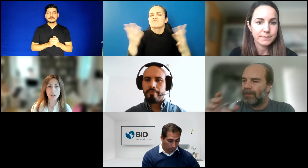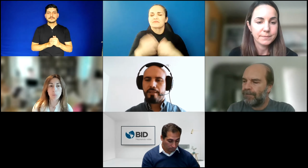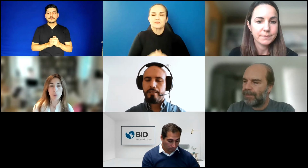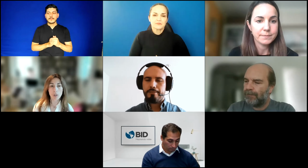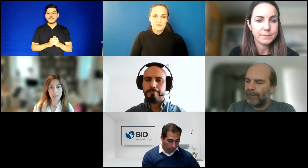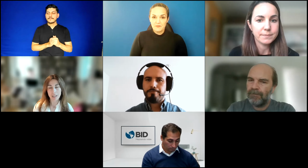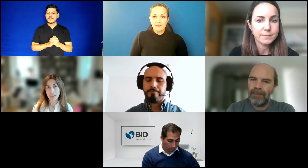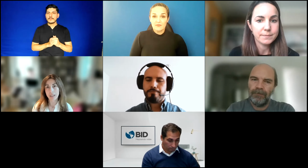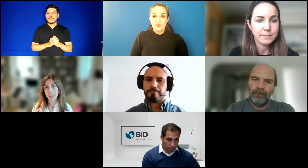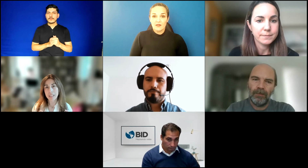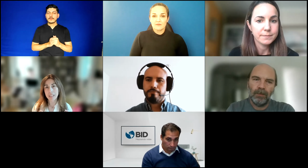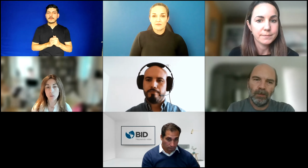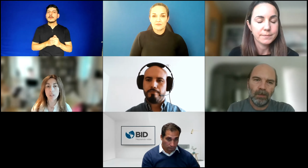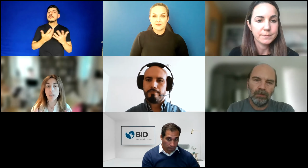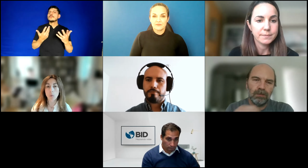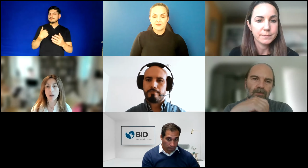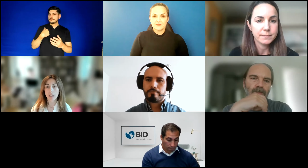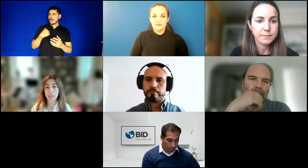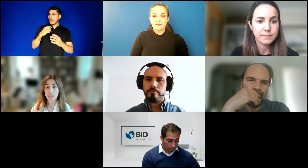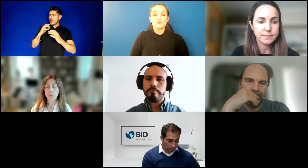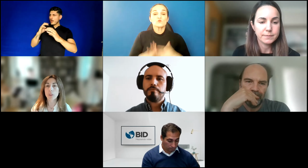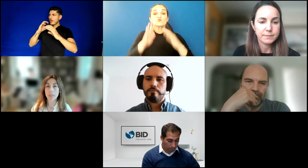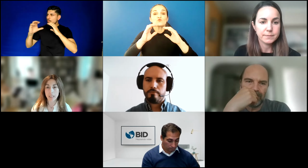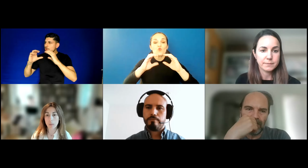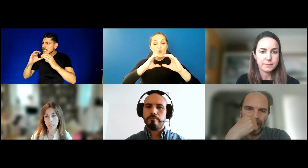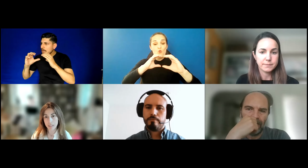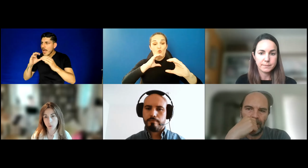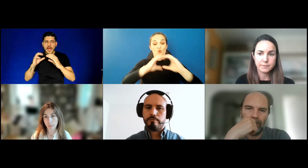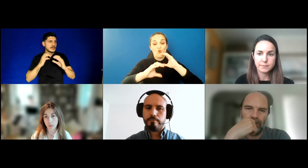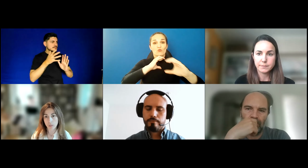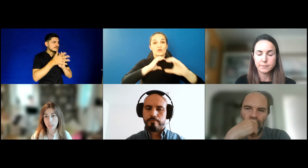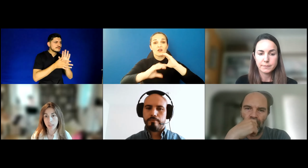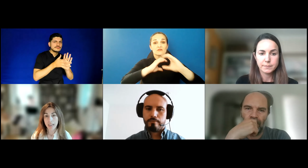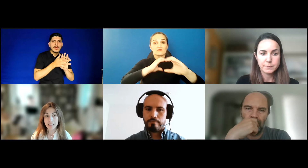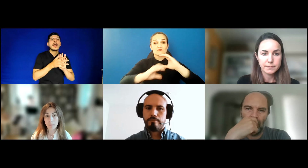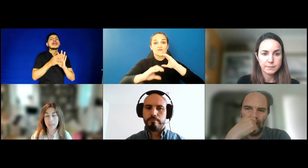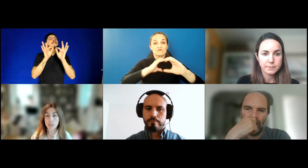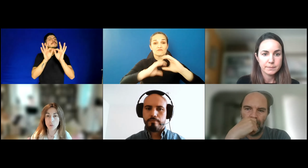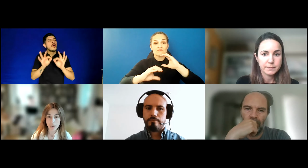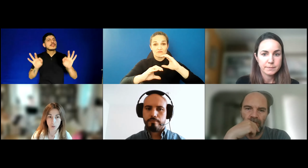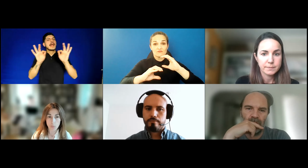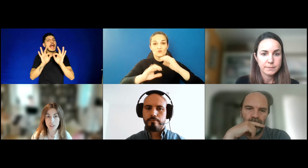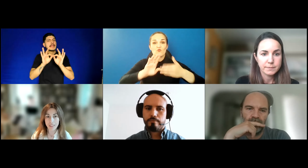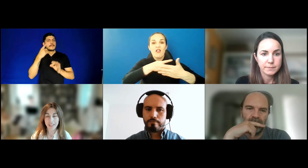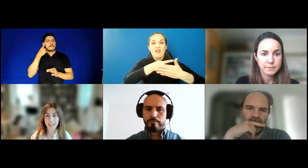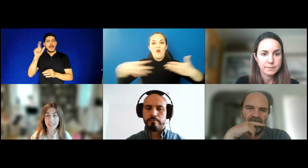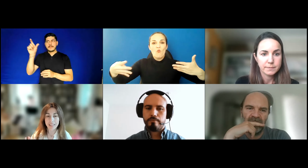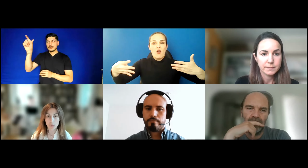conversation. The capacity to communicate language is fundamental for the